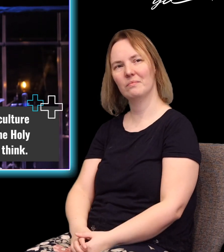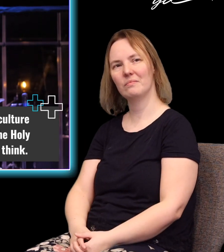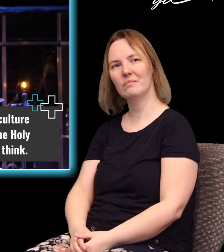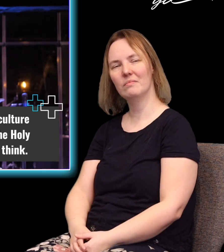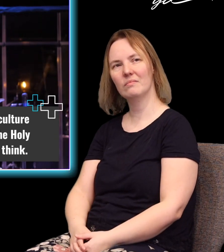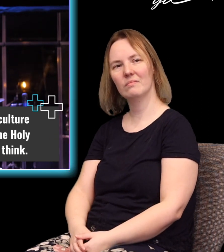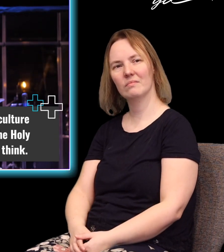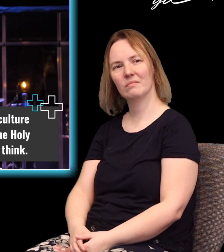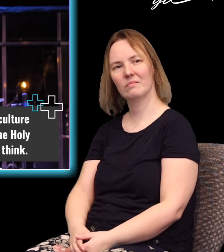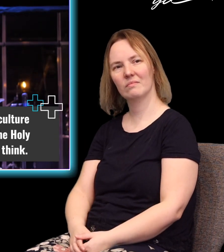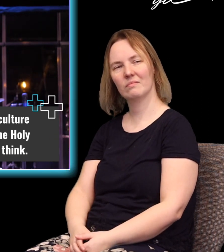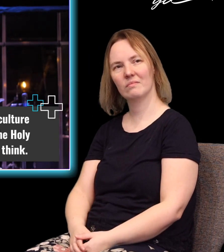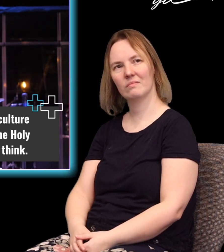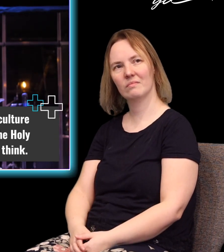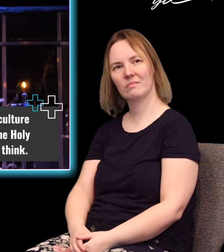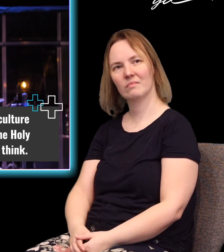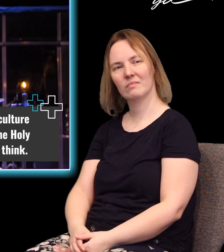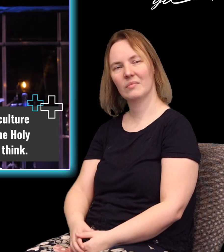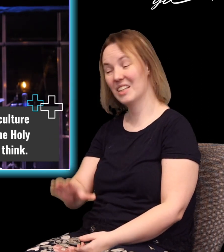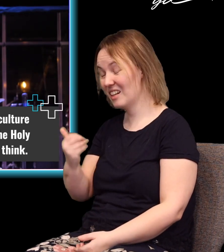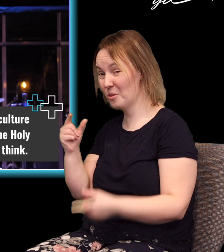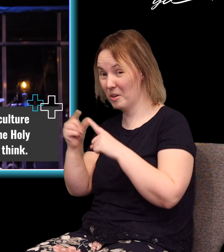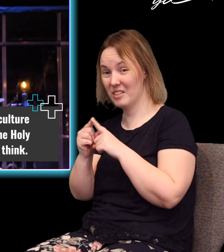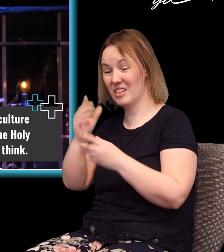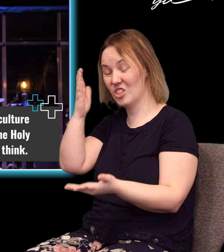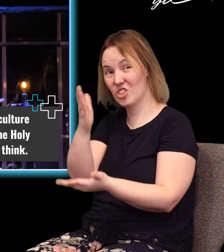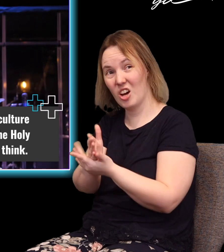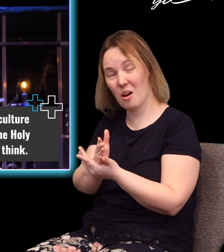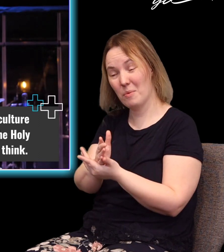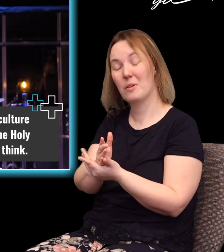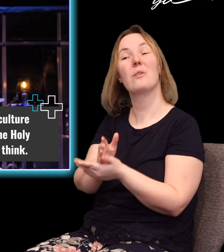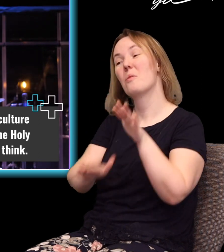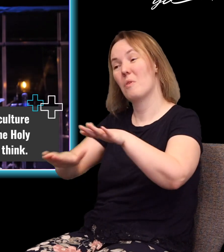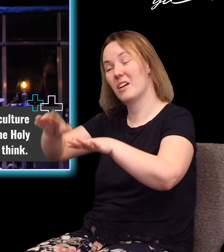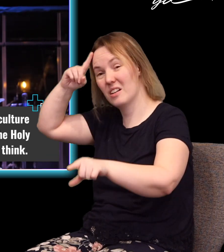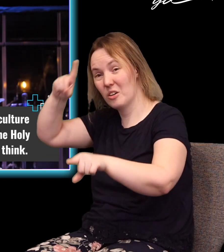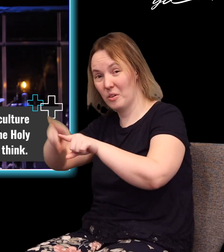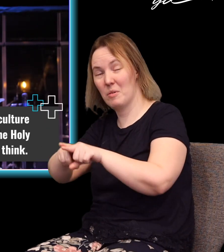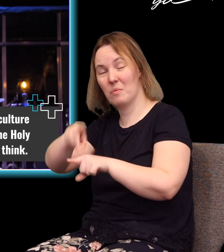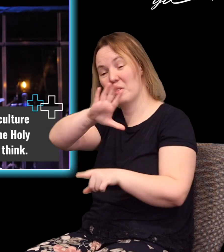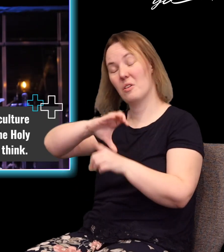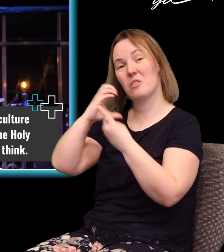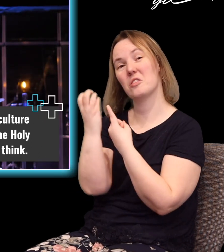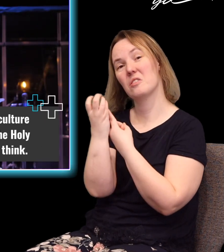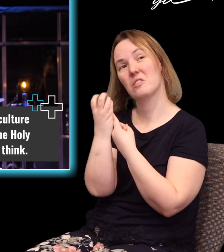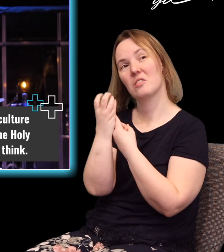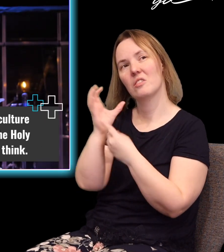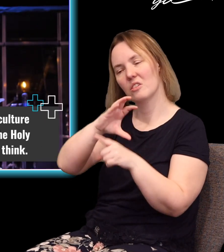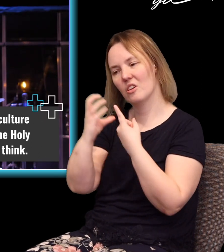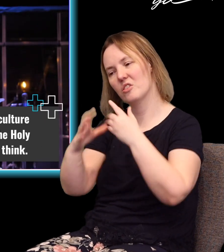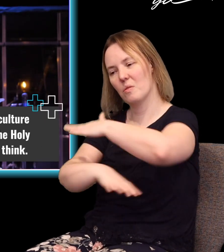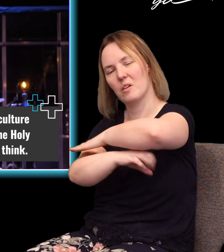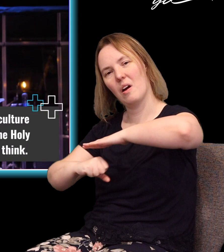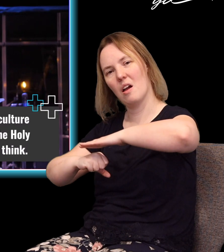and opinions of the culture around you. In other words, stop walking in agreement with your culture. Your culture wants